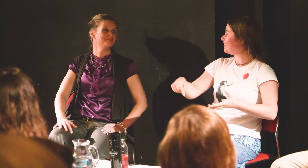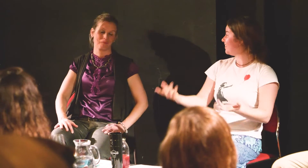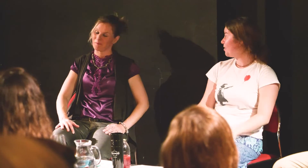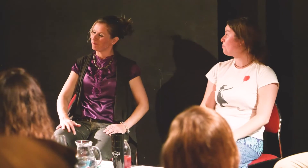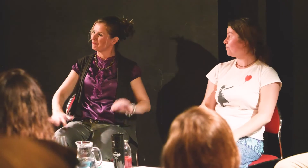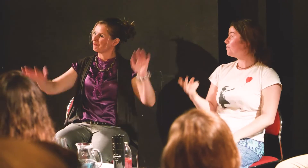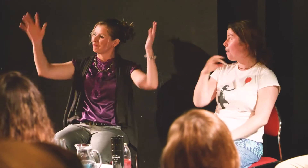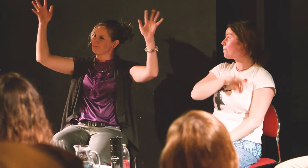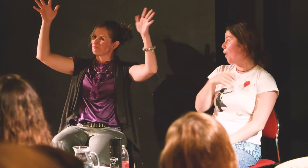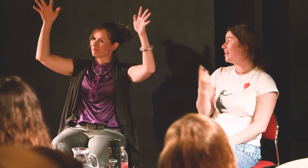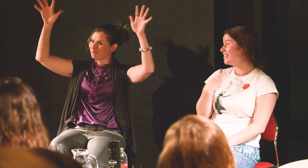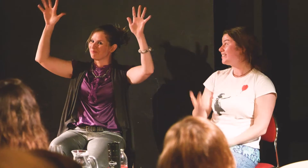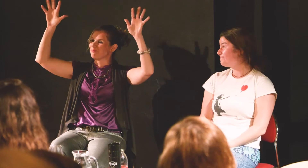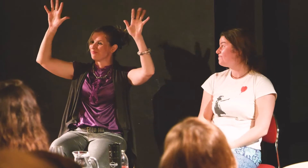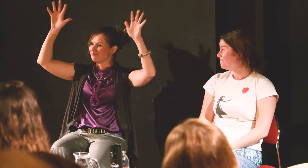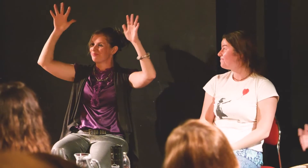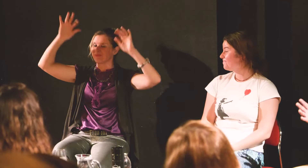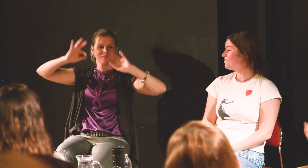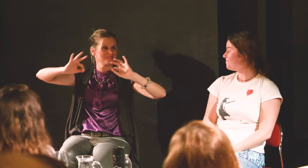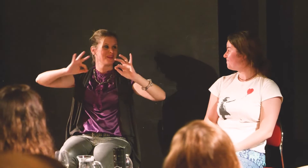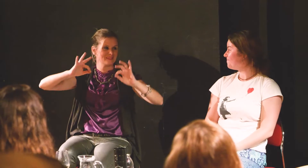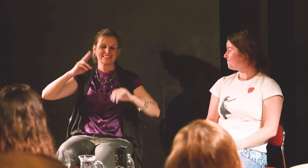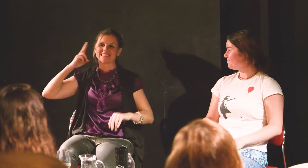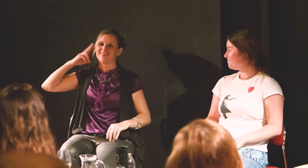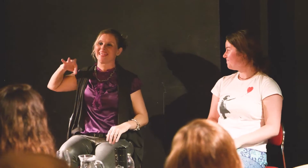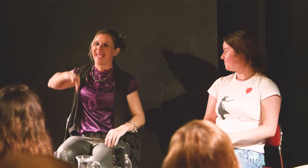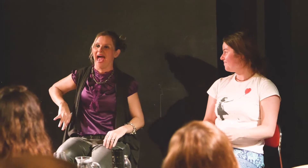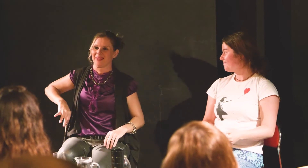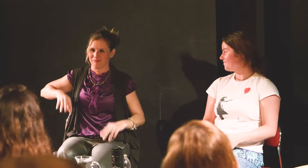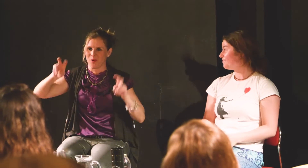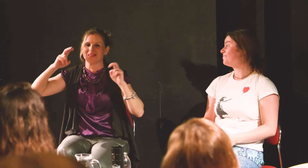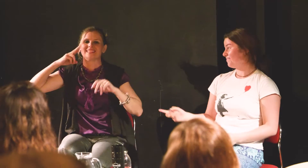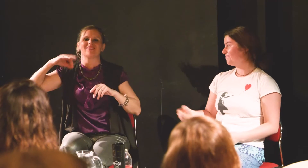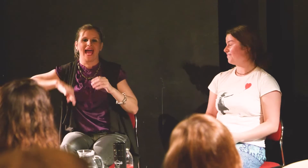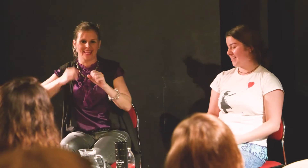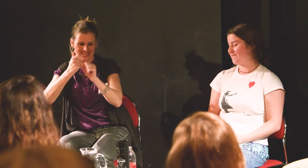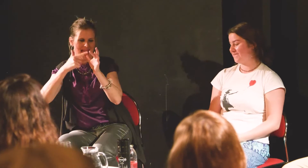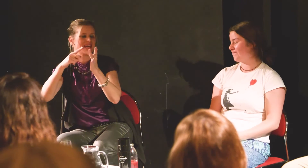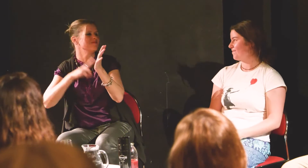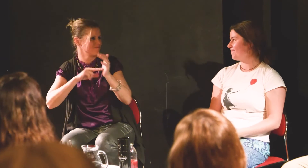of added colour to the world, which is us. Fabulous, there you go, deaf gain. Deaf